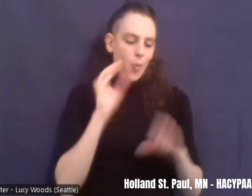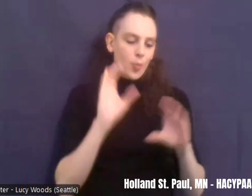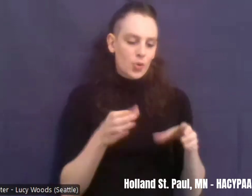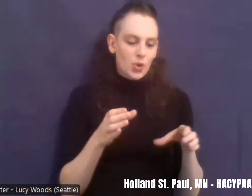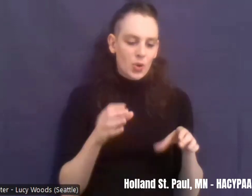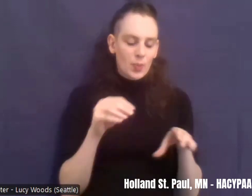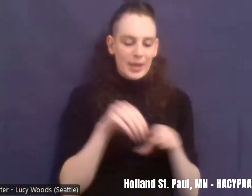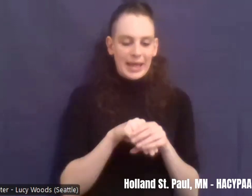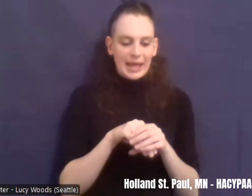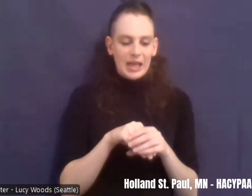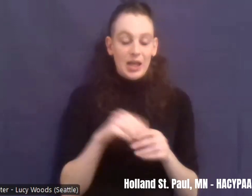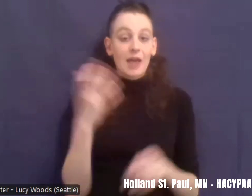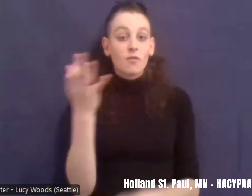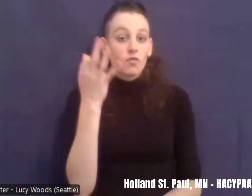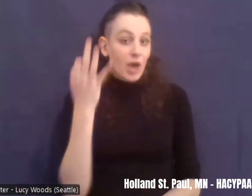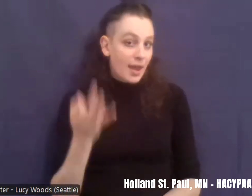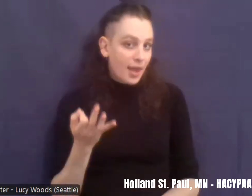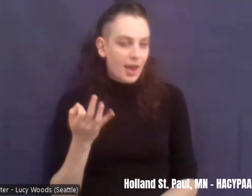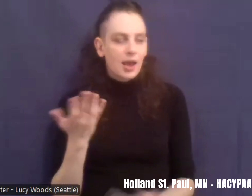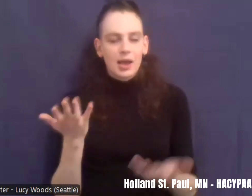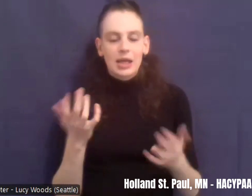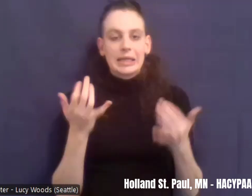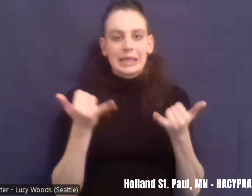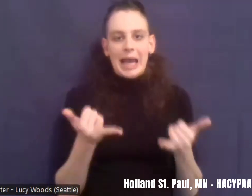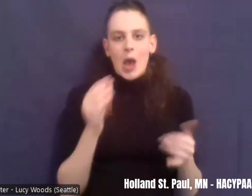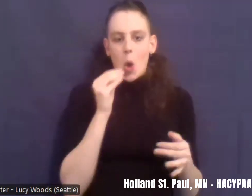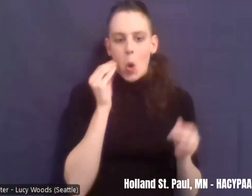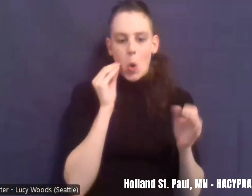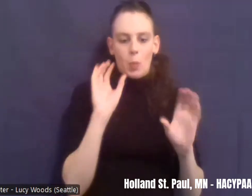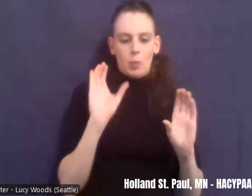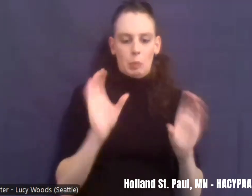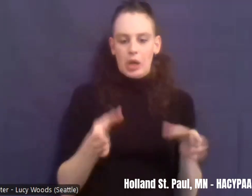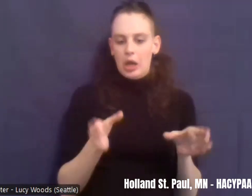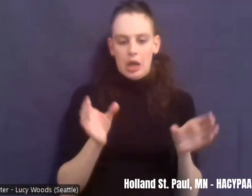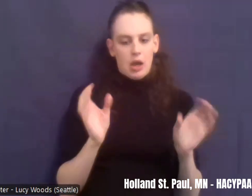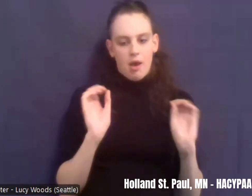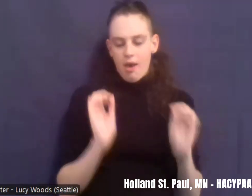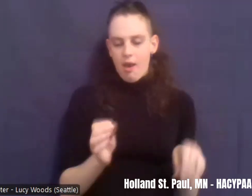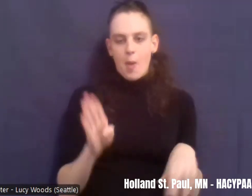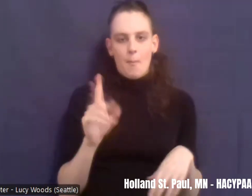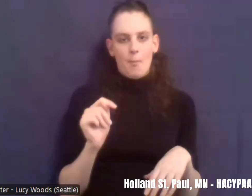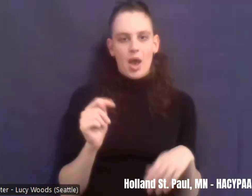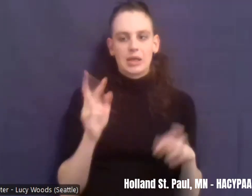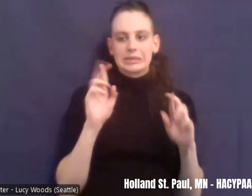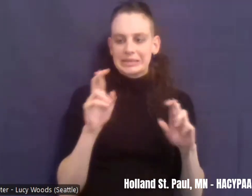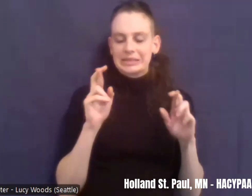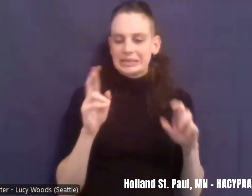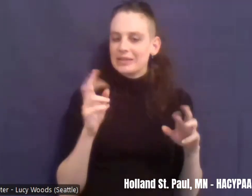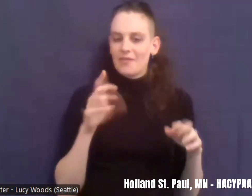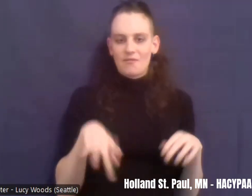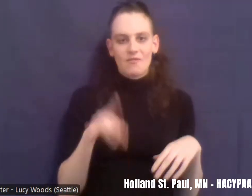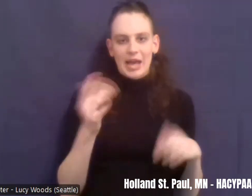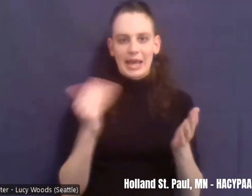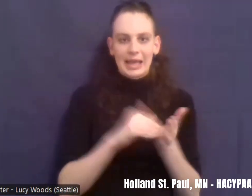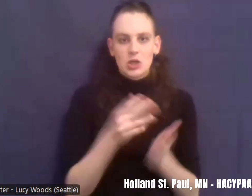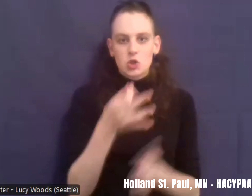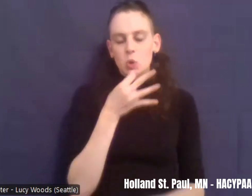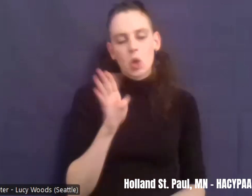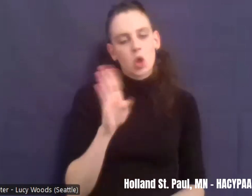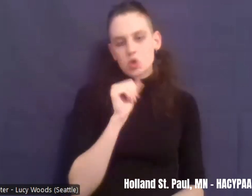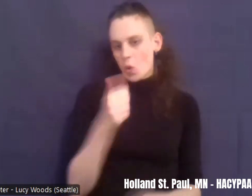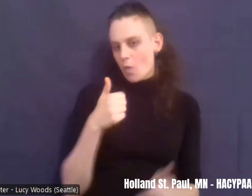but hopefully I won't stay homeless long. Don't follow my example on that. Get a commitment, get a regular meeting you go